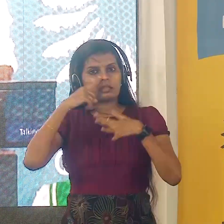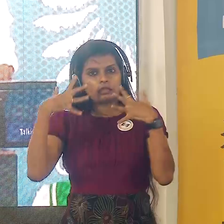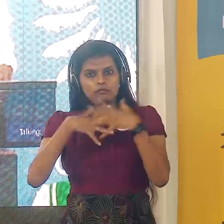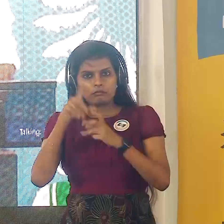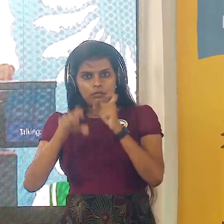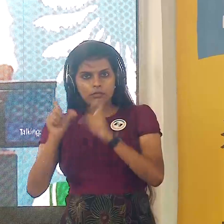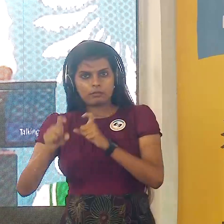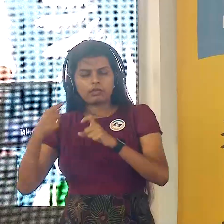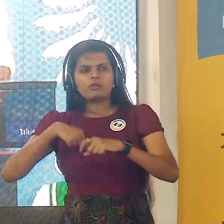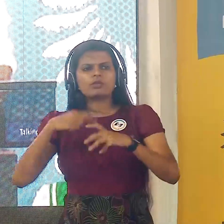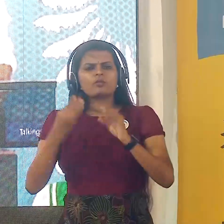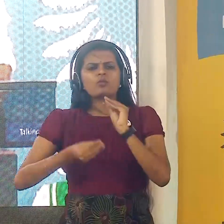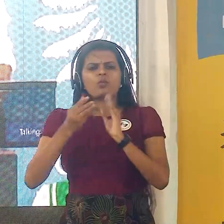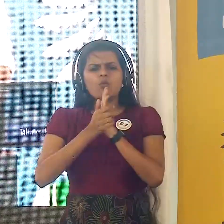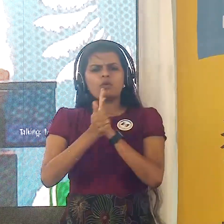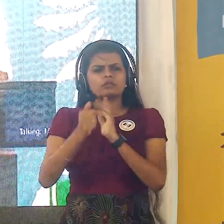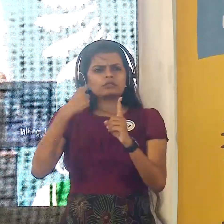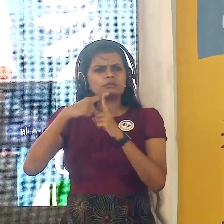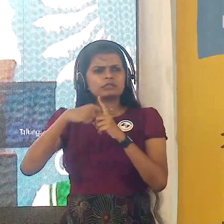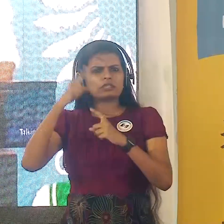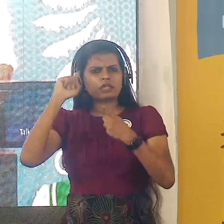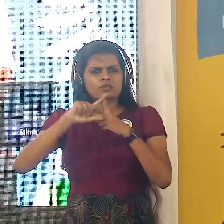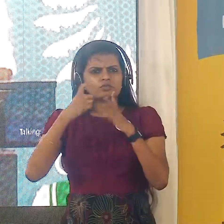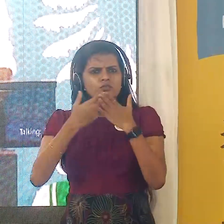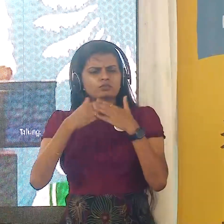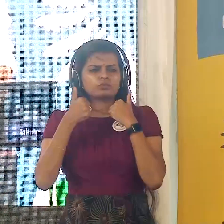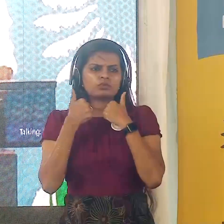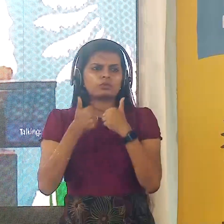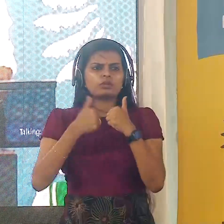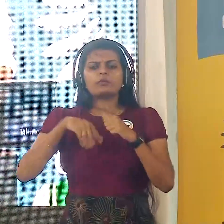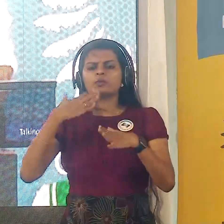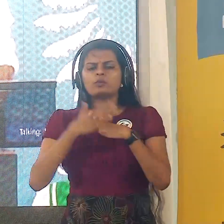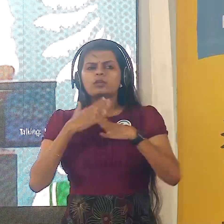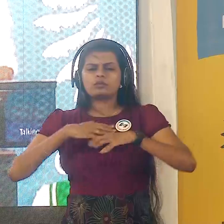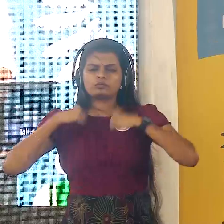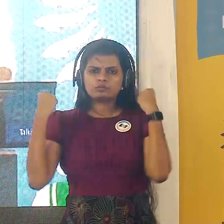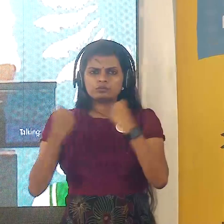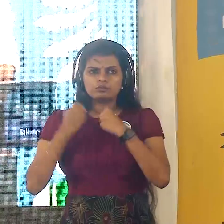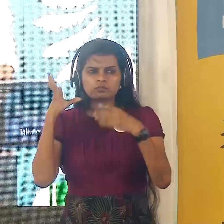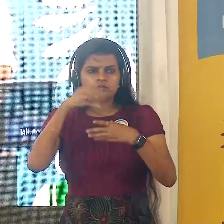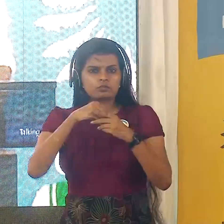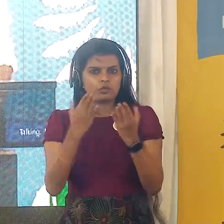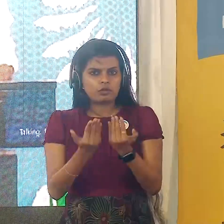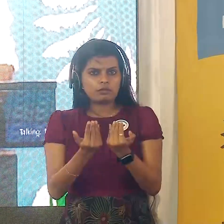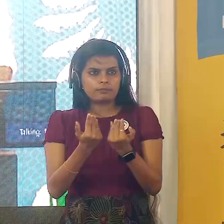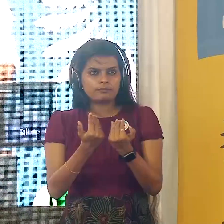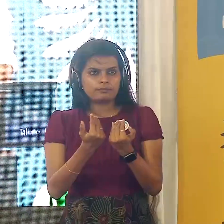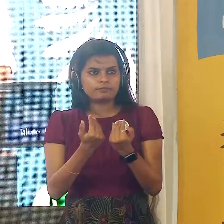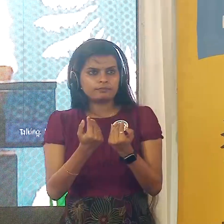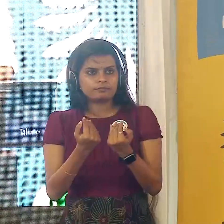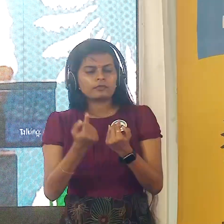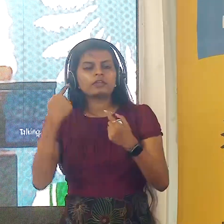They have the required skill to participate in those productive activities, which can, so if